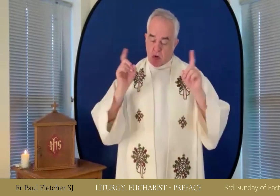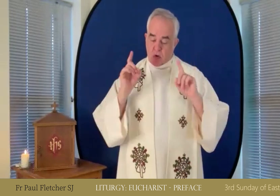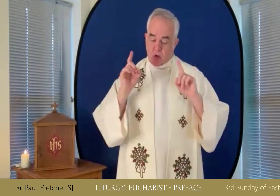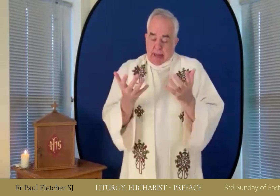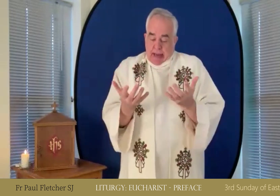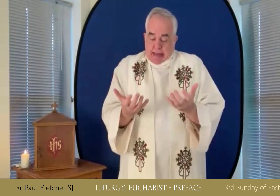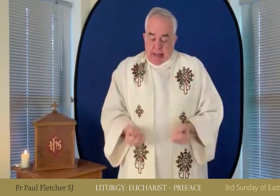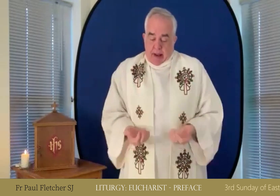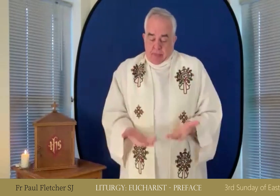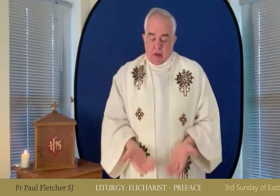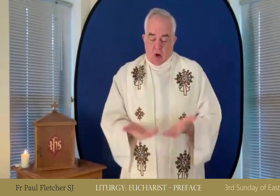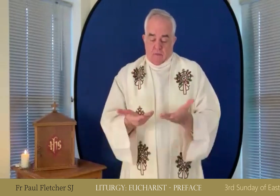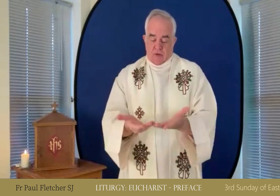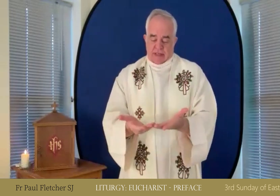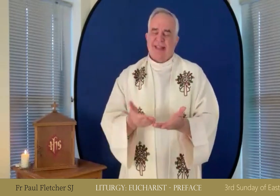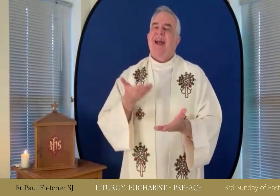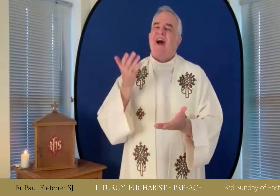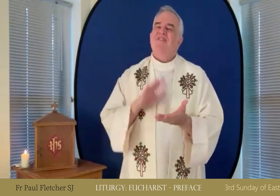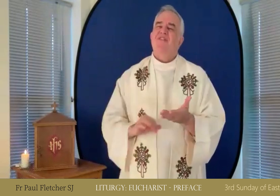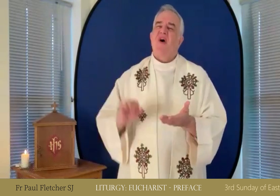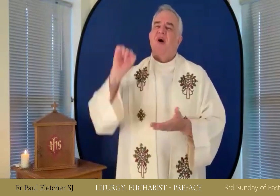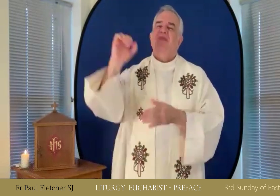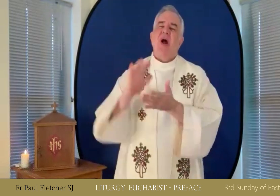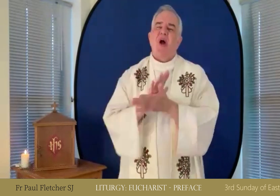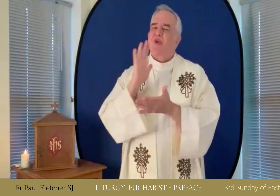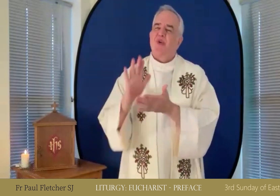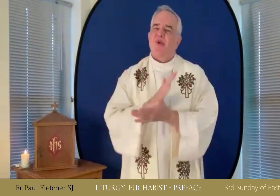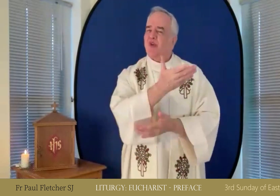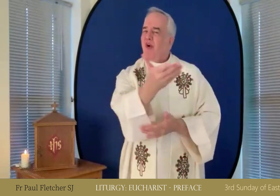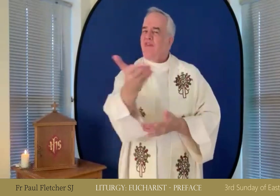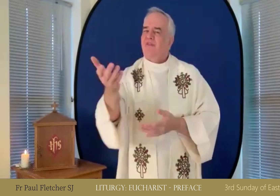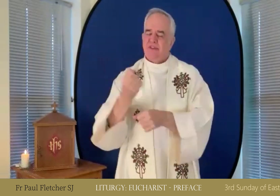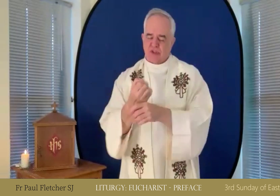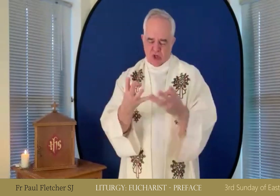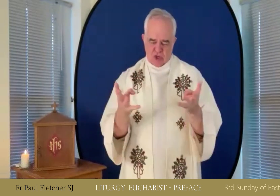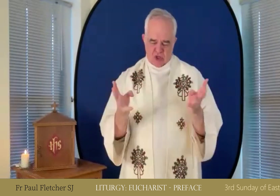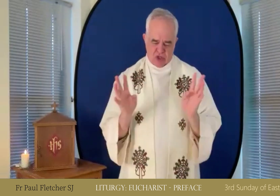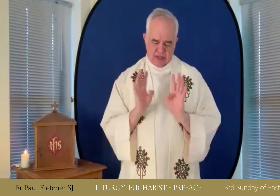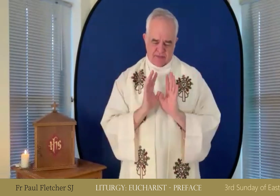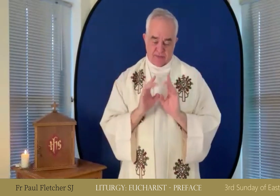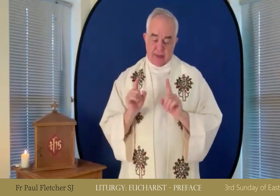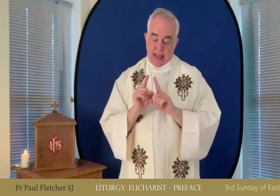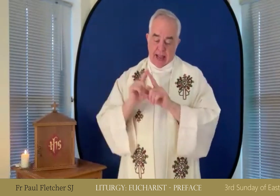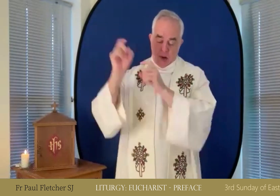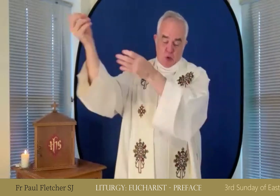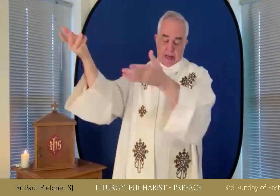Lord, accept this offering from your joyful church. As you